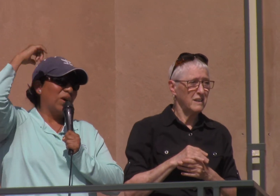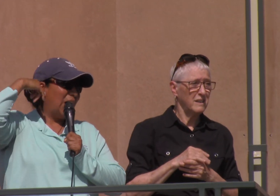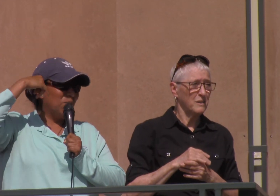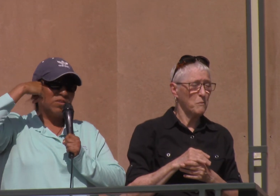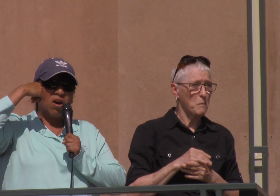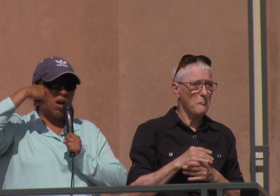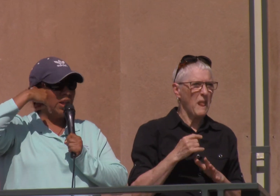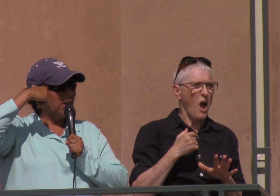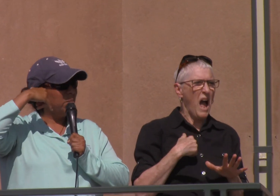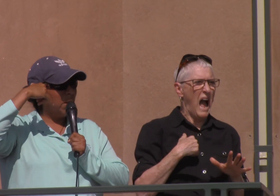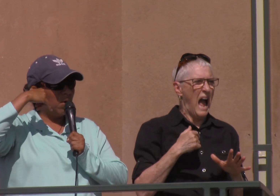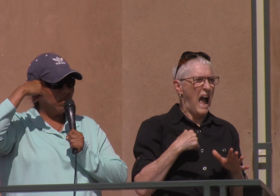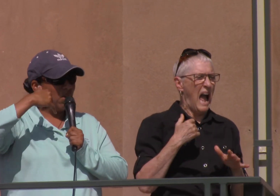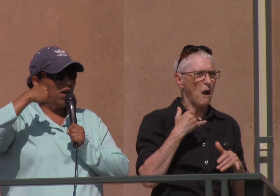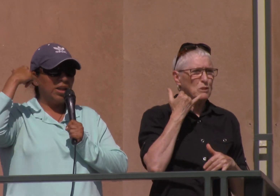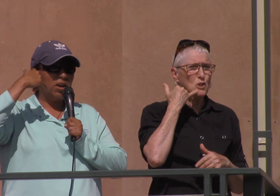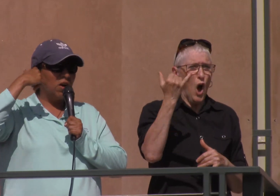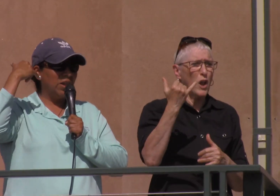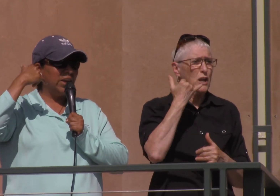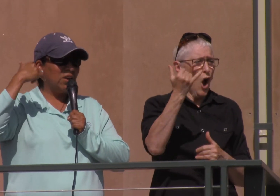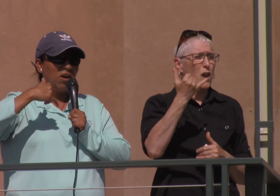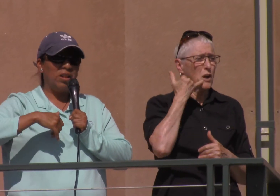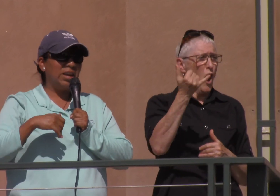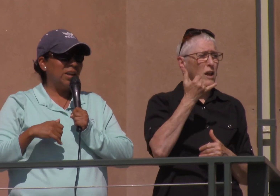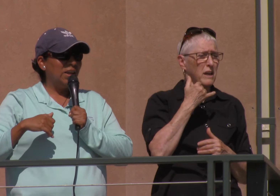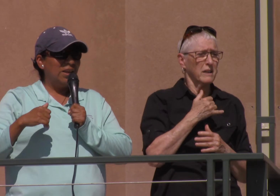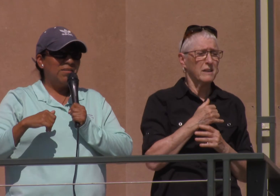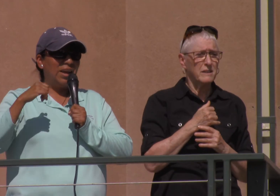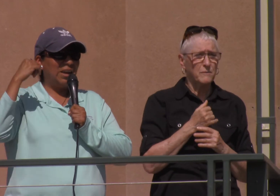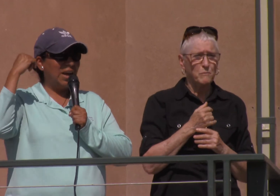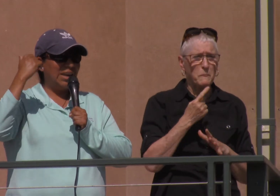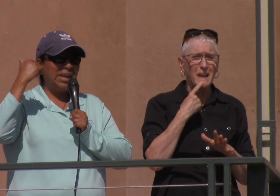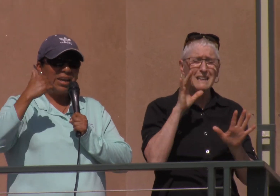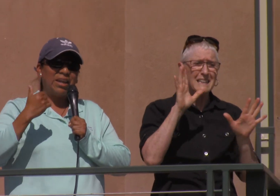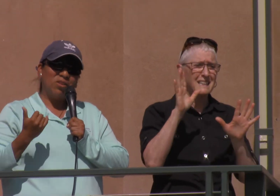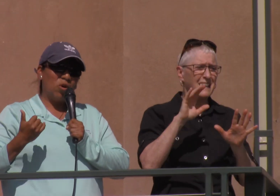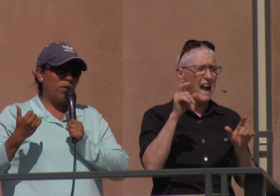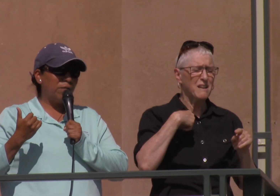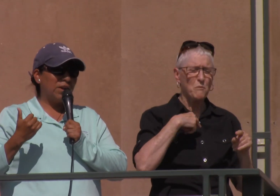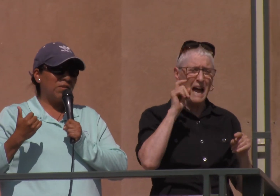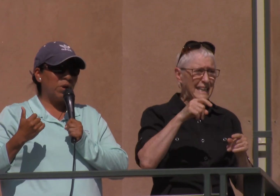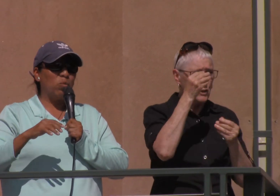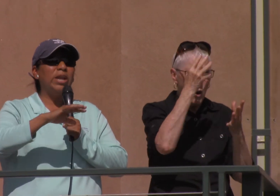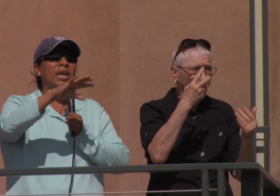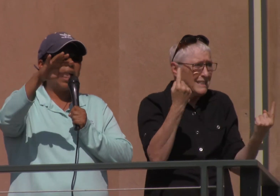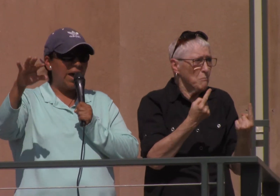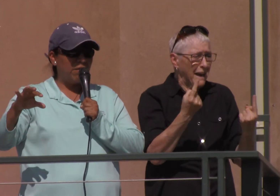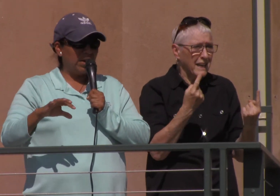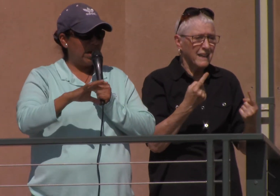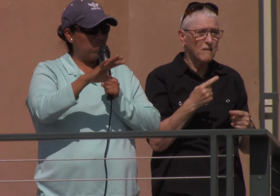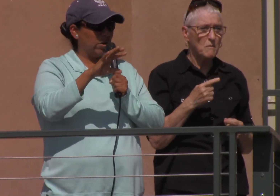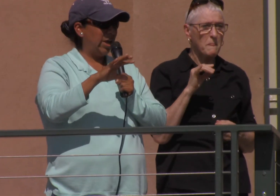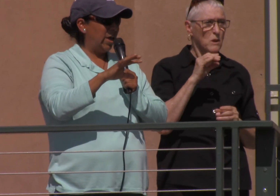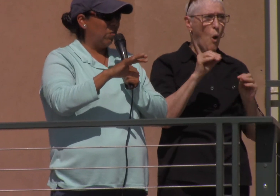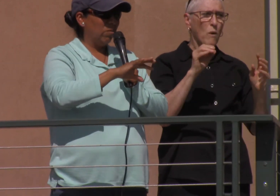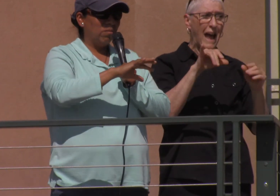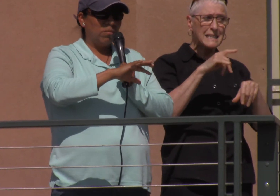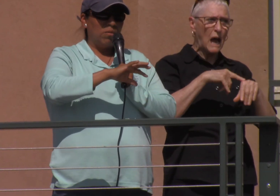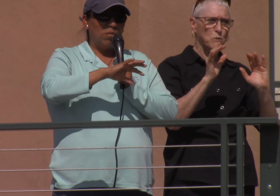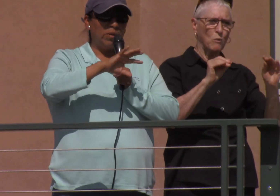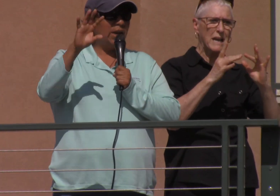So I was calling them, I was calling, saying I need to notify somebody. We didn't have a network